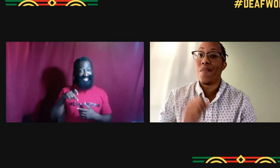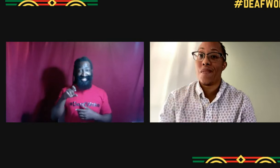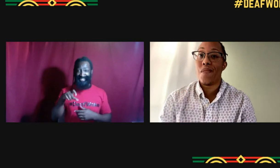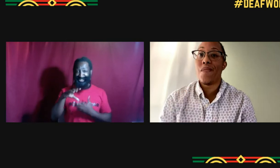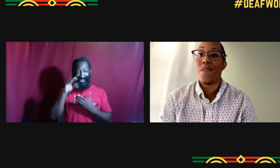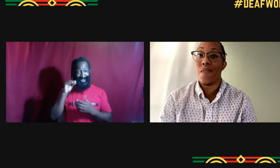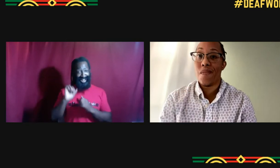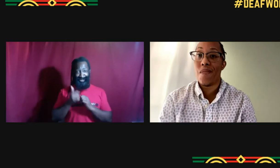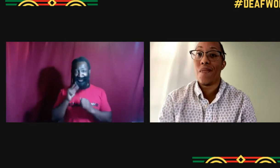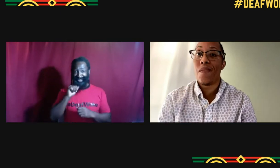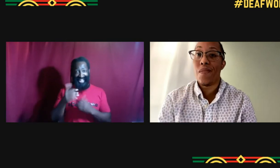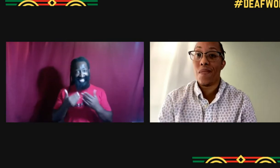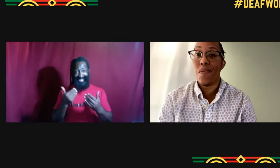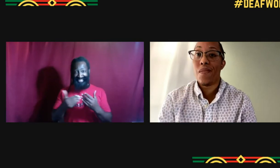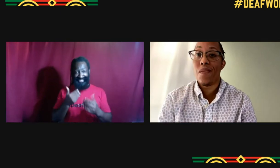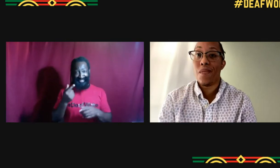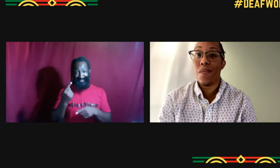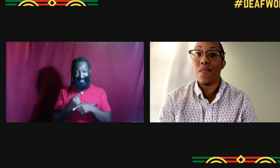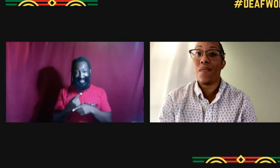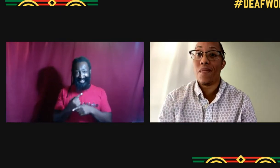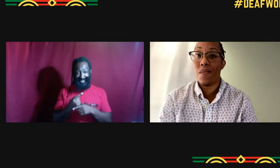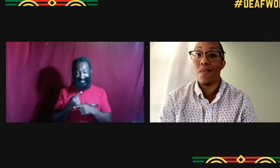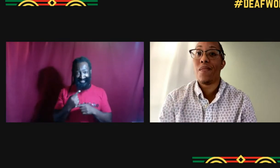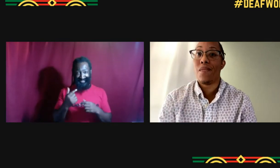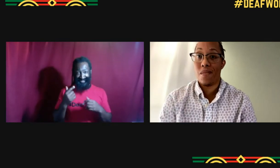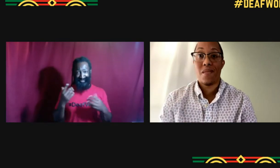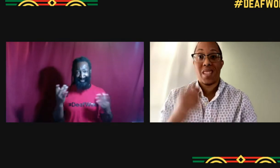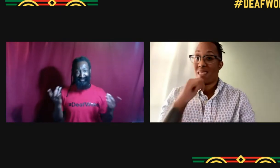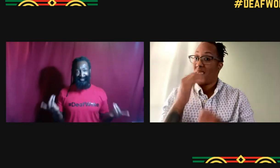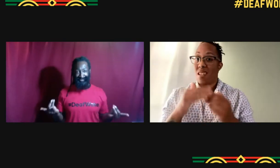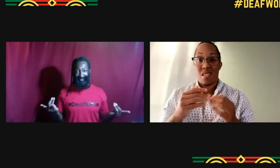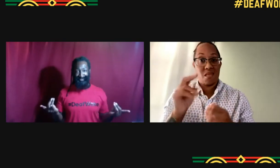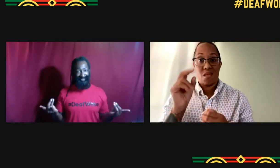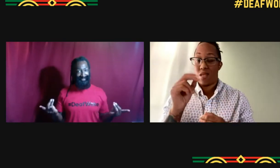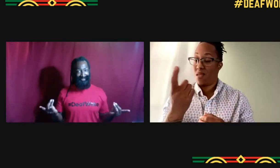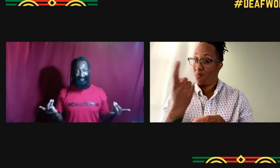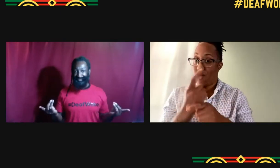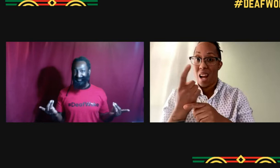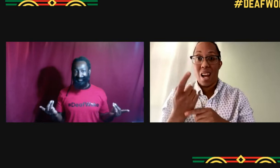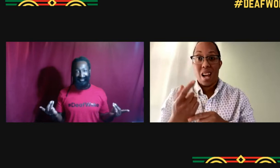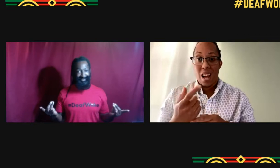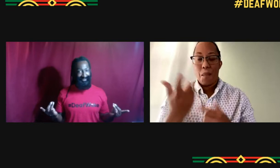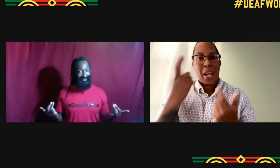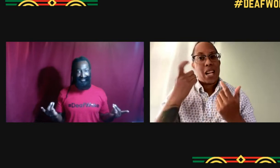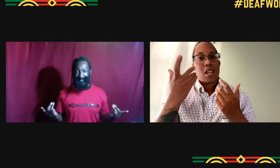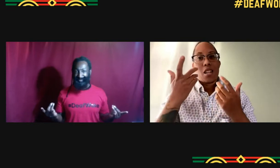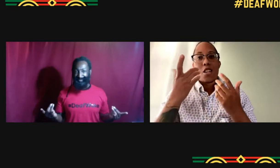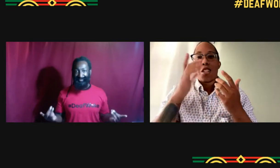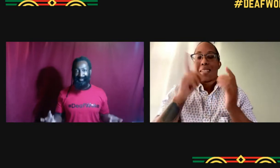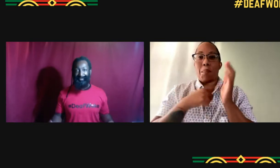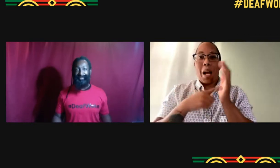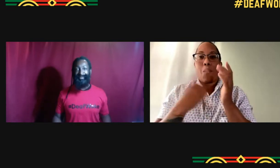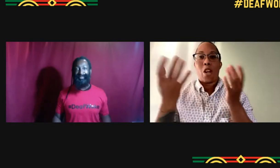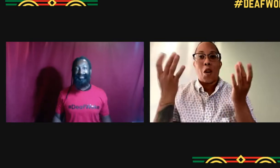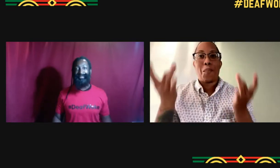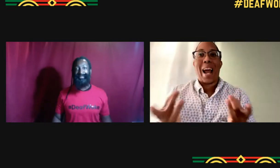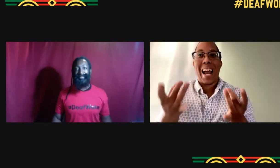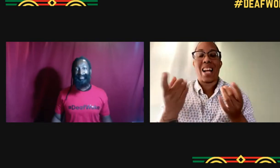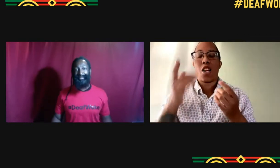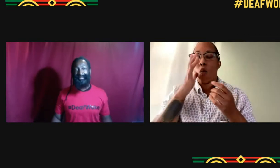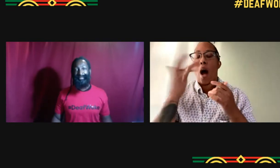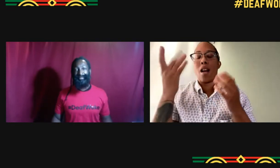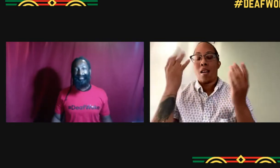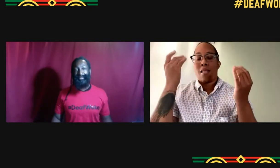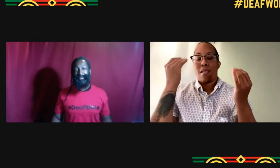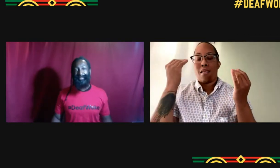Mm-hmm. Mm-hmm. Yeah. Oh, I need to learn how to do that. Ooh, that ain't easy. Yeah. No, it's not. No, you're right. You